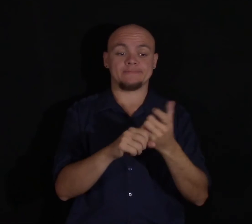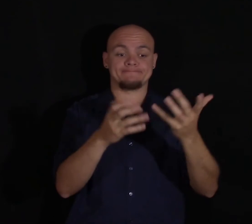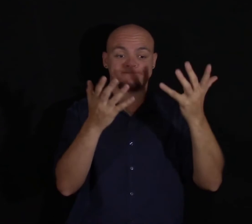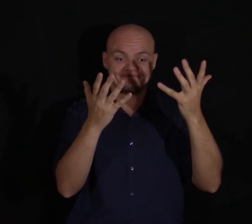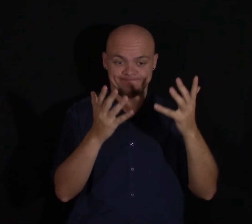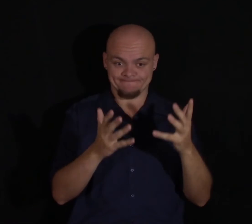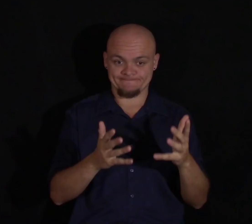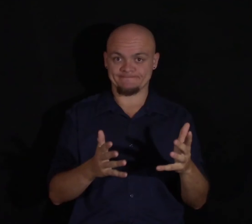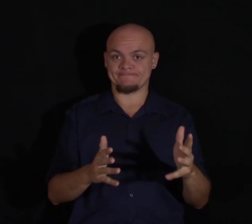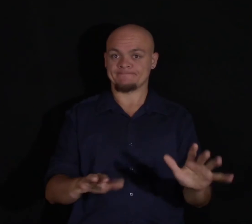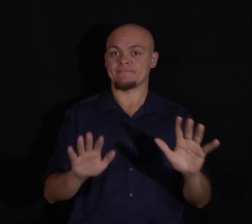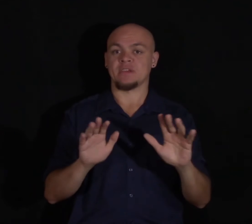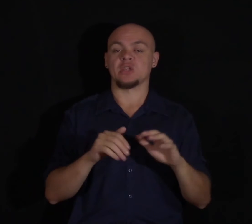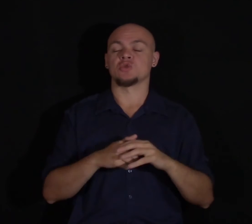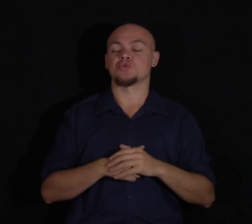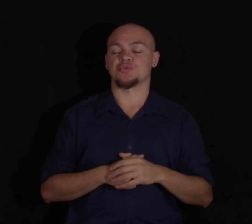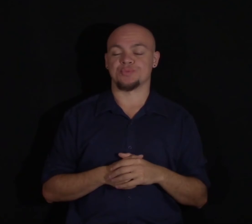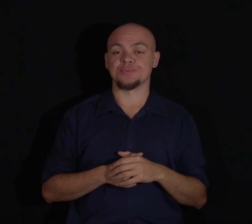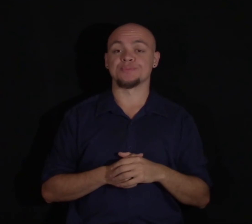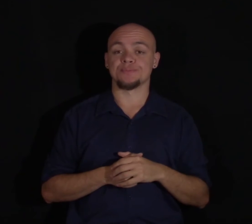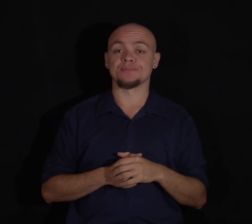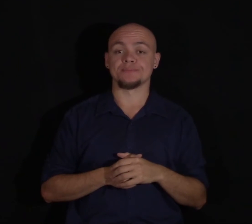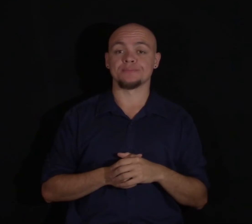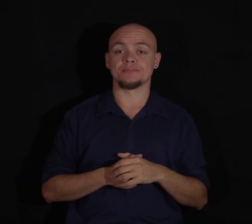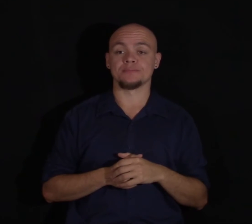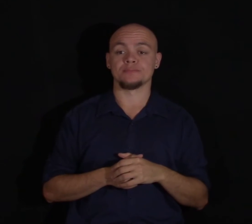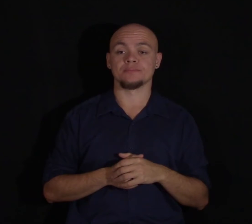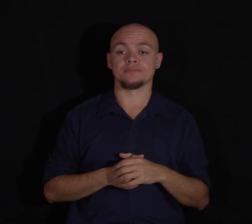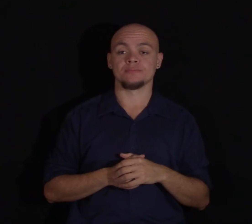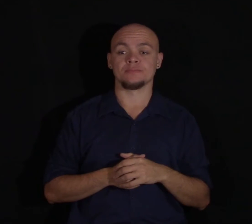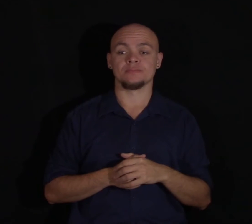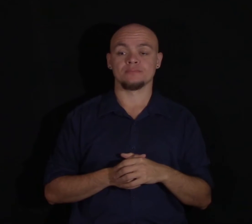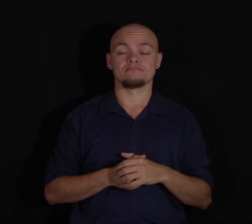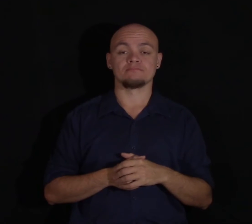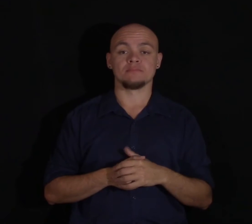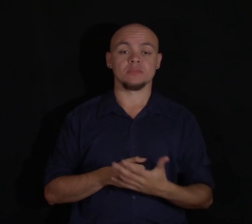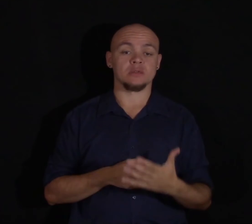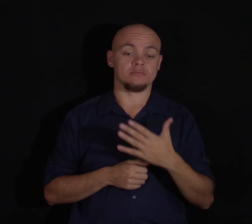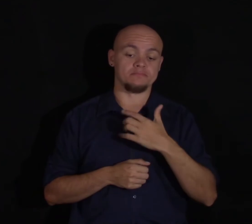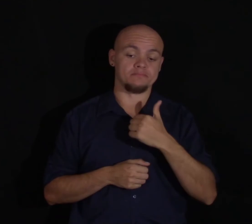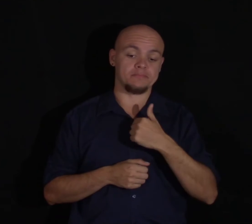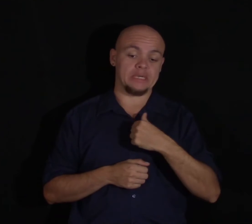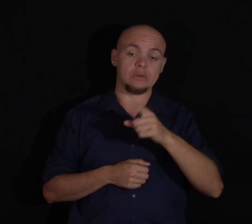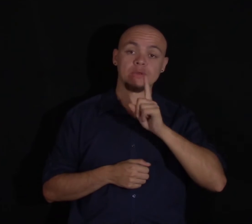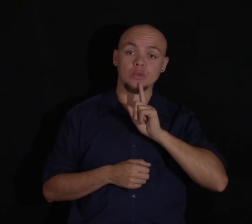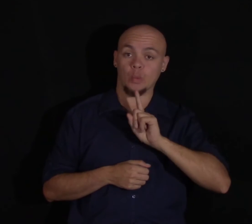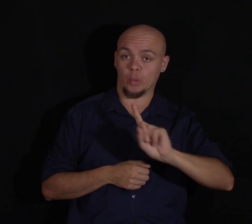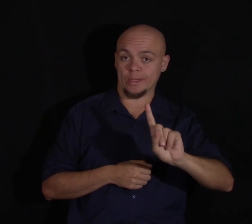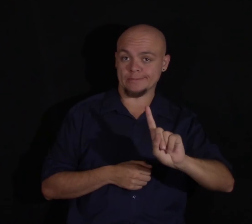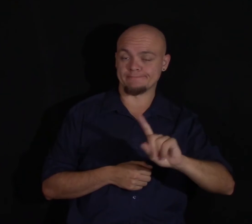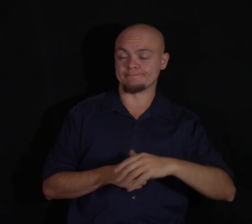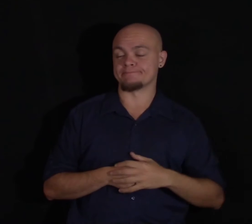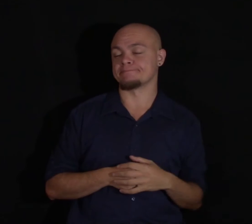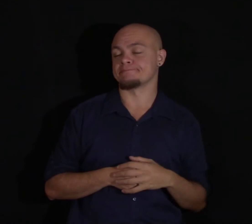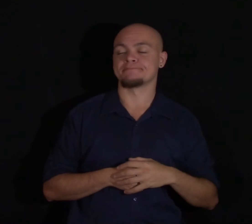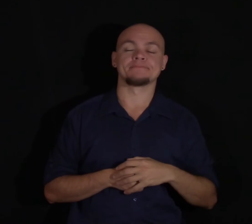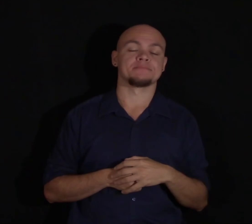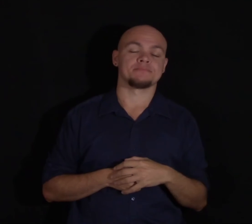I awoke into life. My attention at this time was solely directed towards my plan of introducing